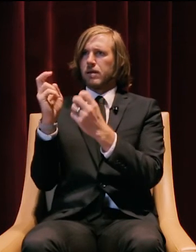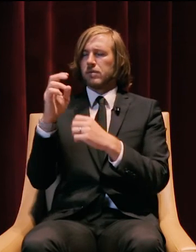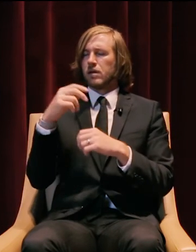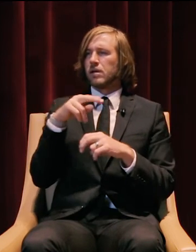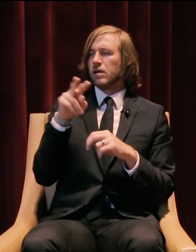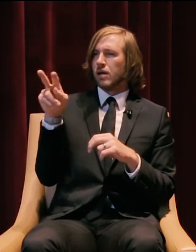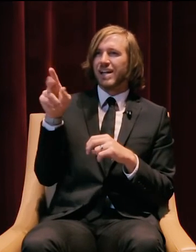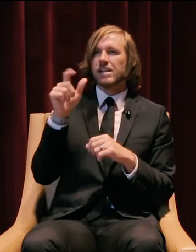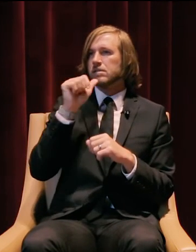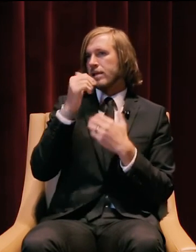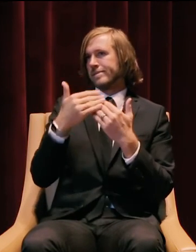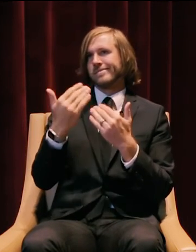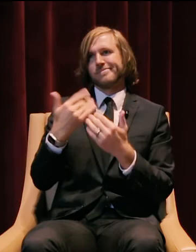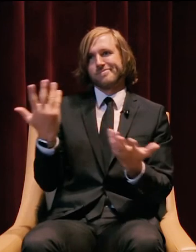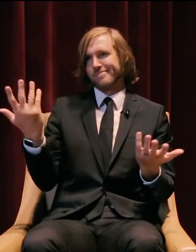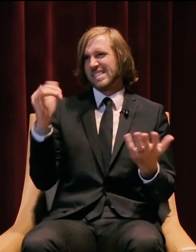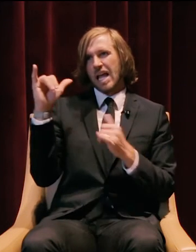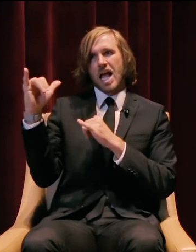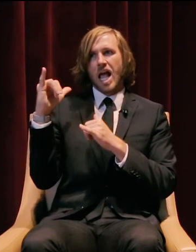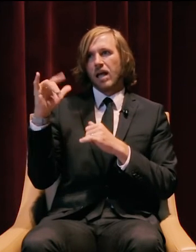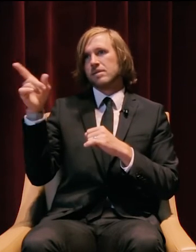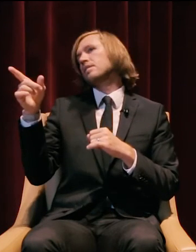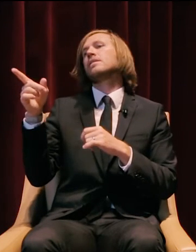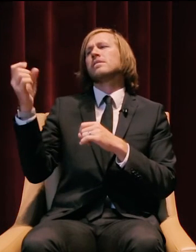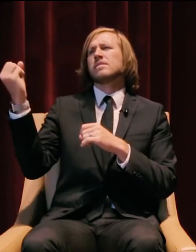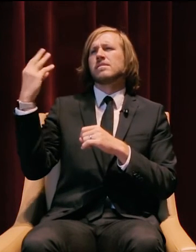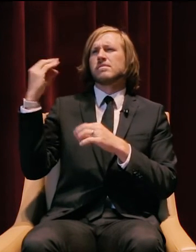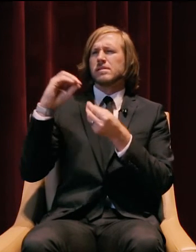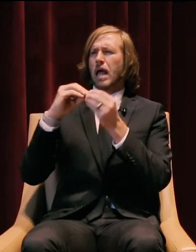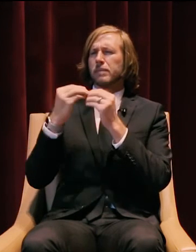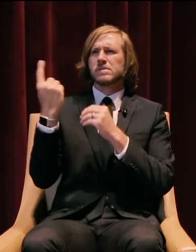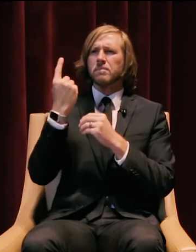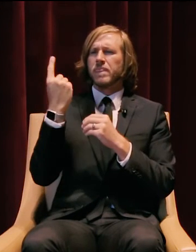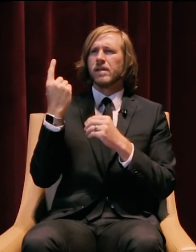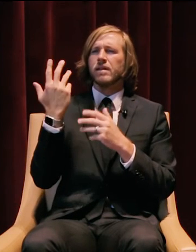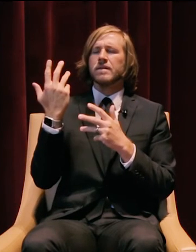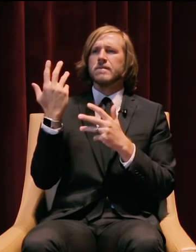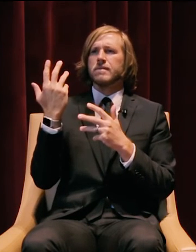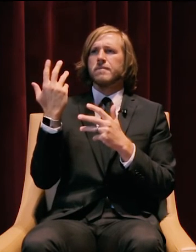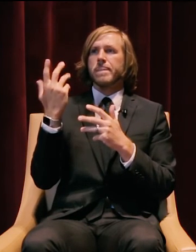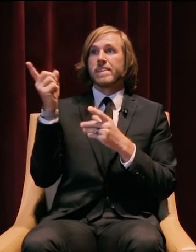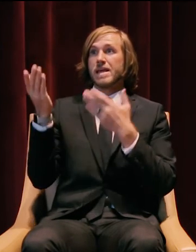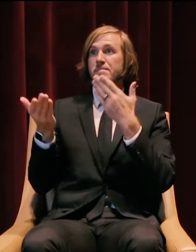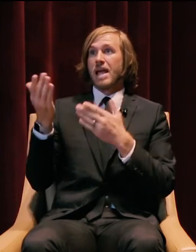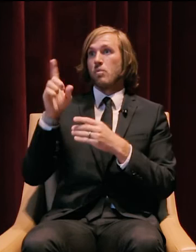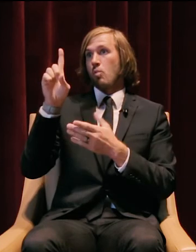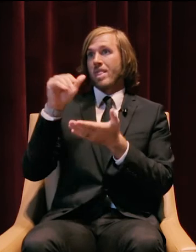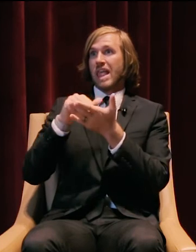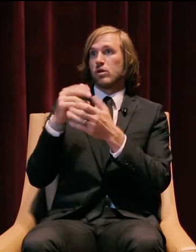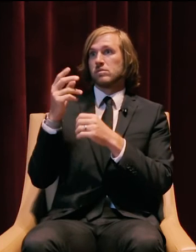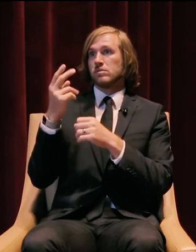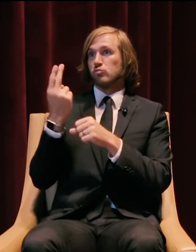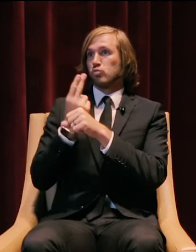and it wasn't easy. He was giving you statistics on they might have 1,000